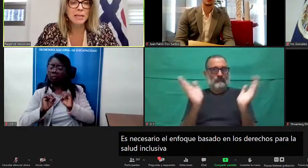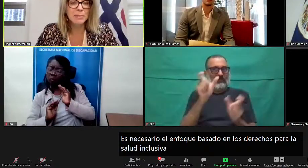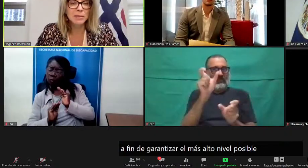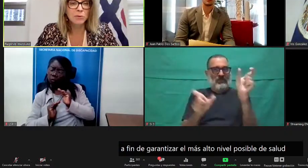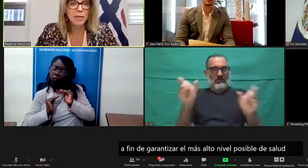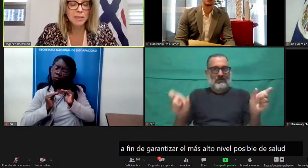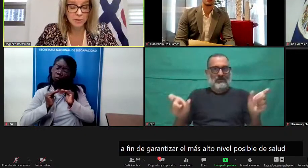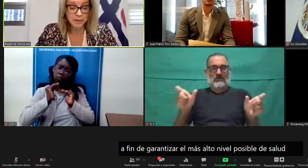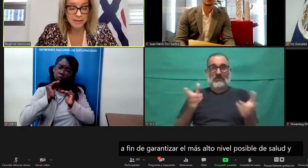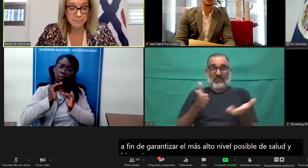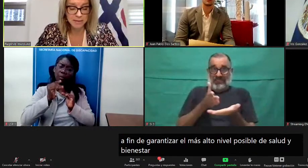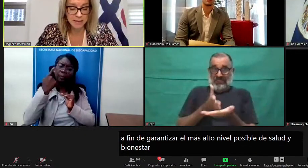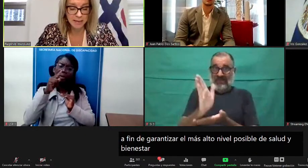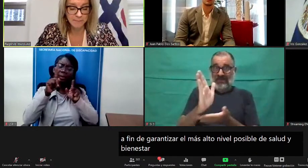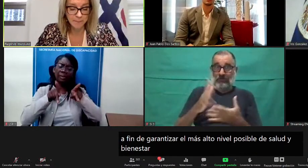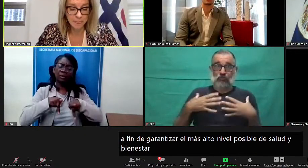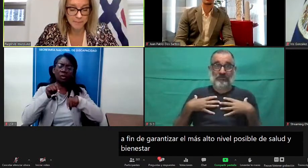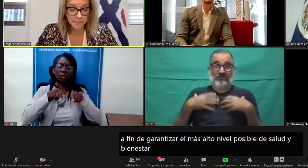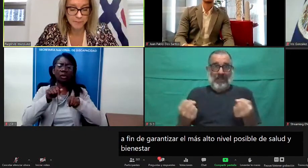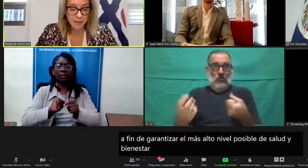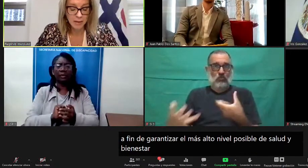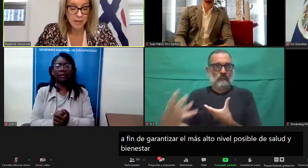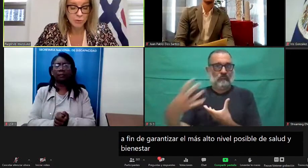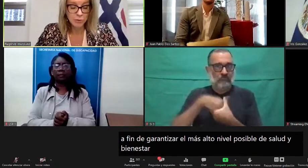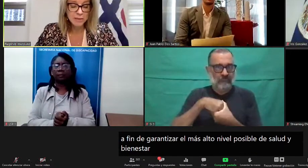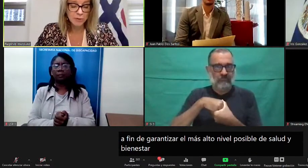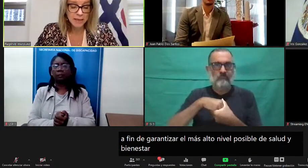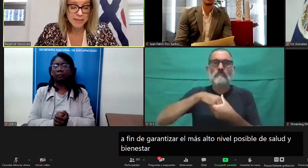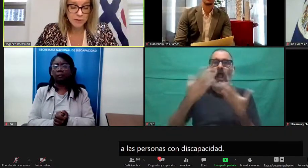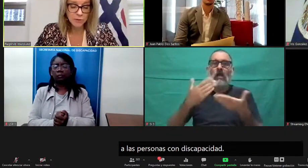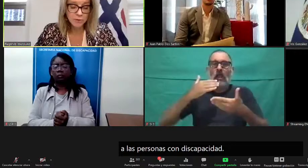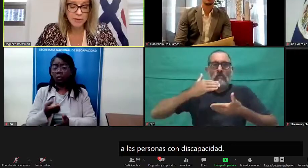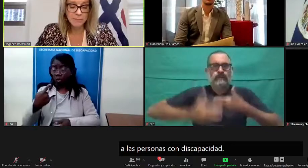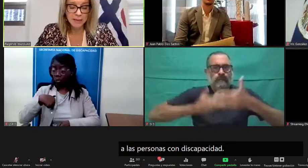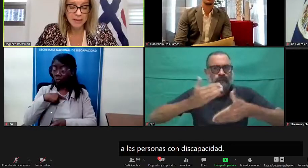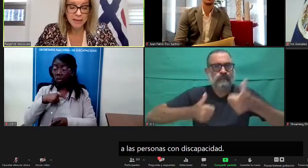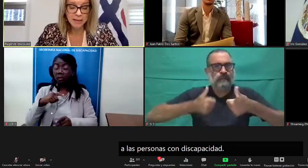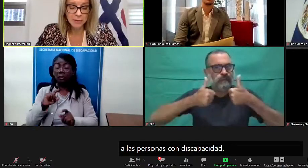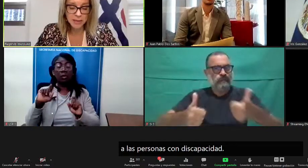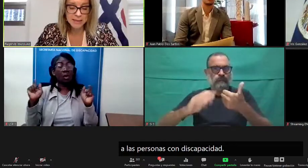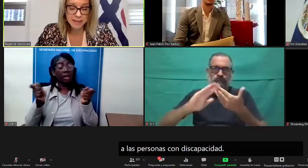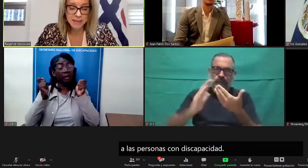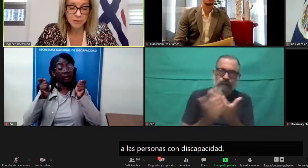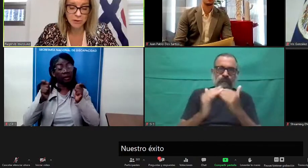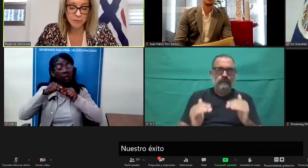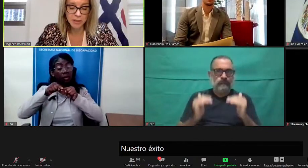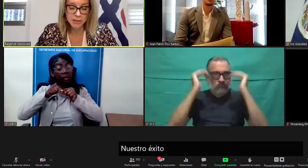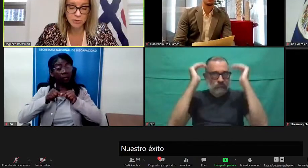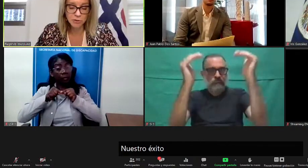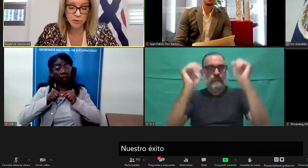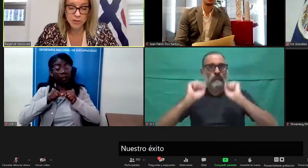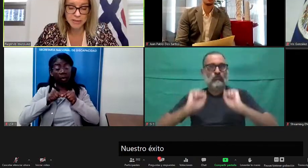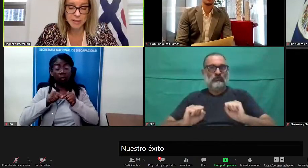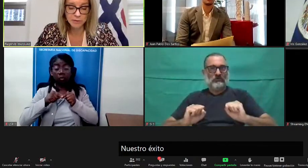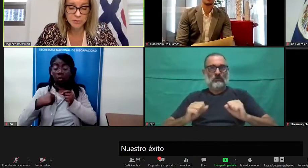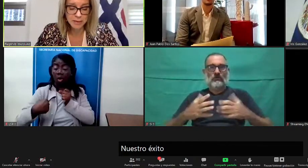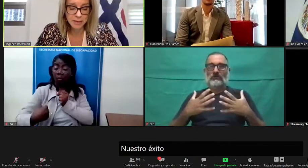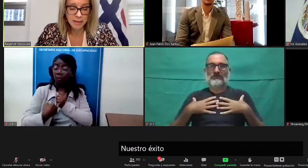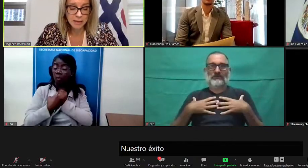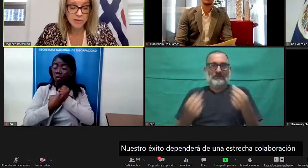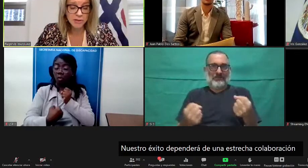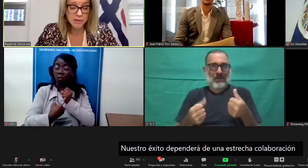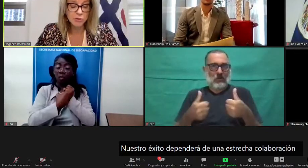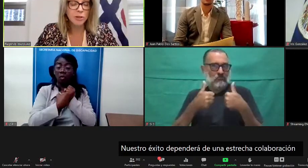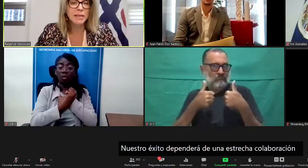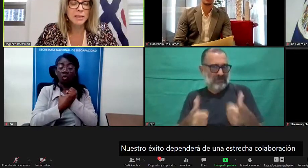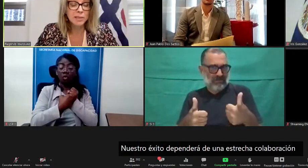probable level of well-being and health for persons with disability our success will depend on